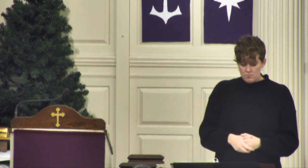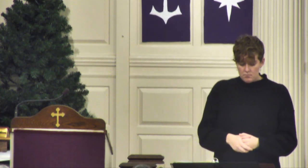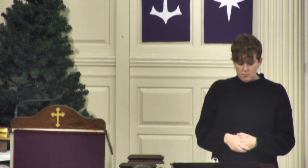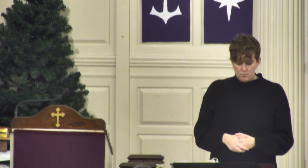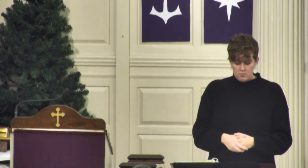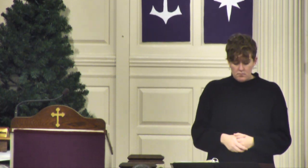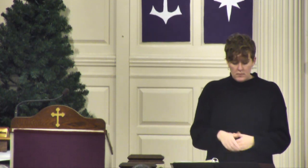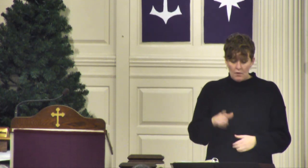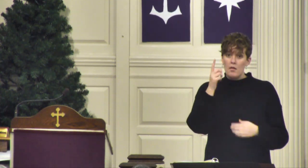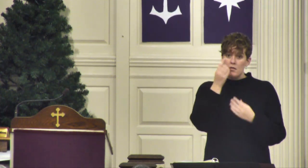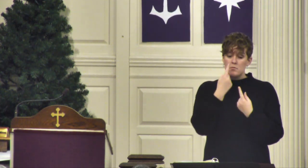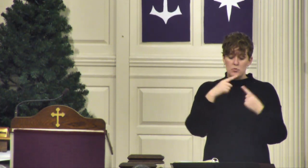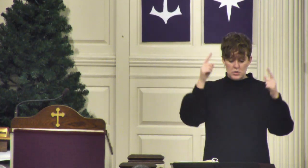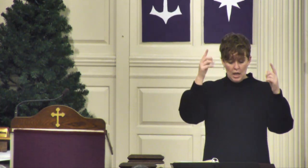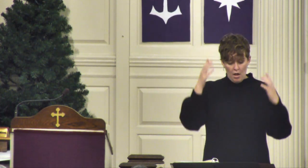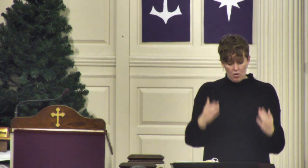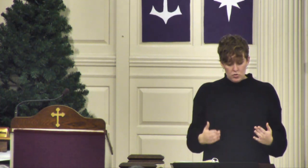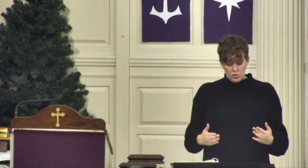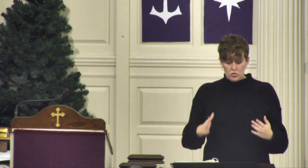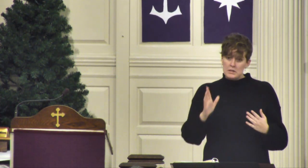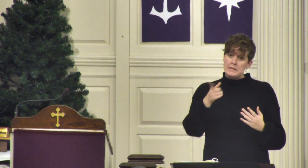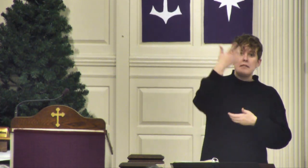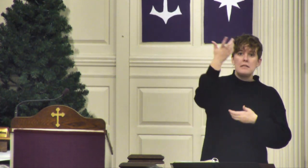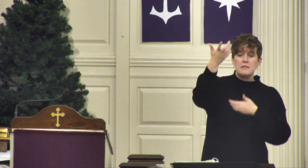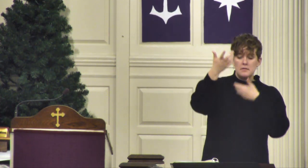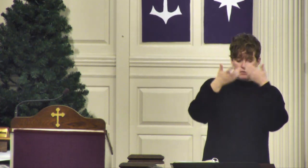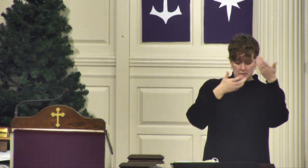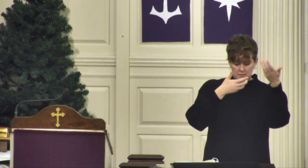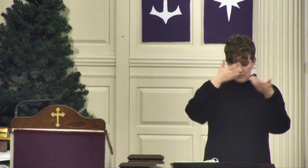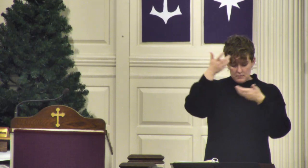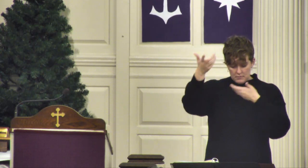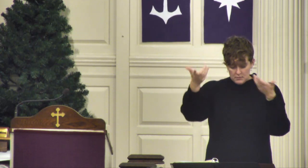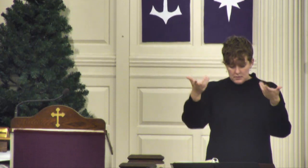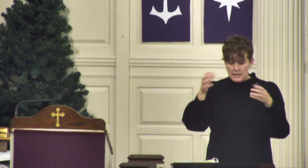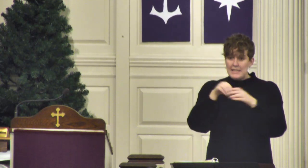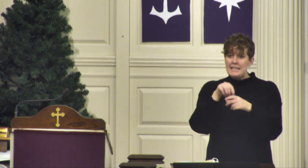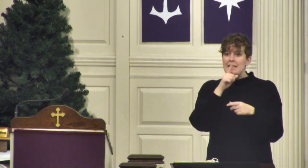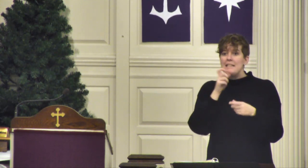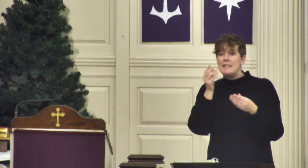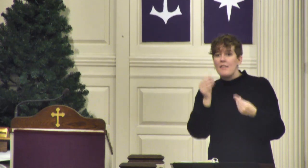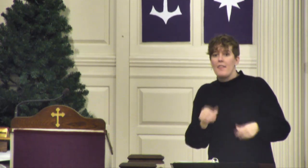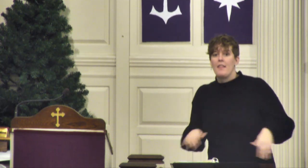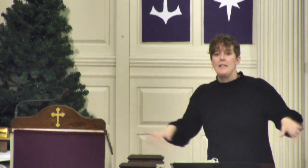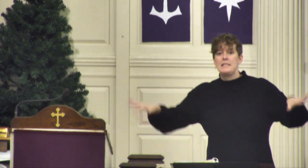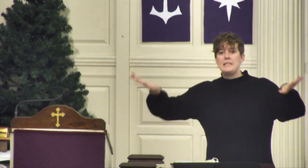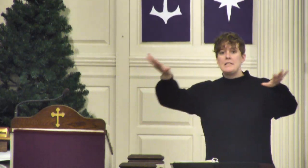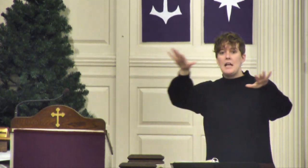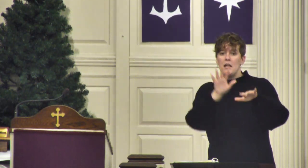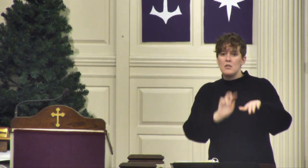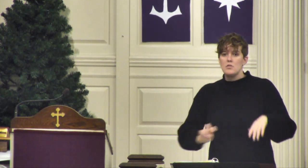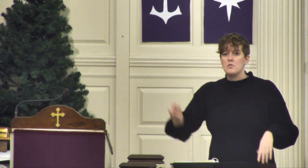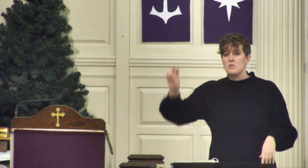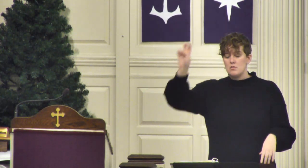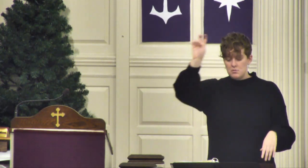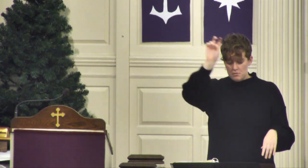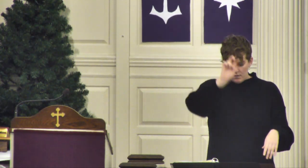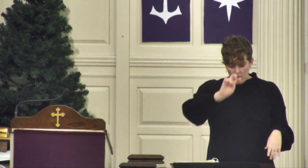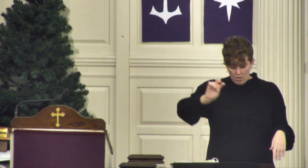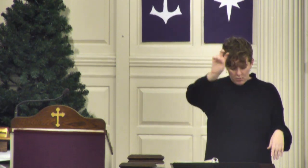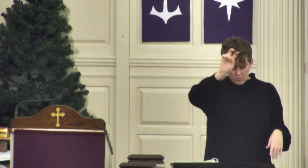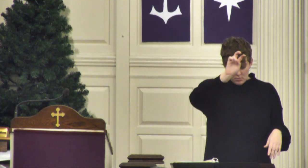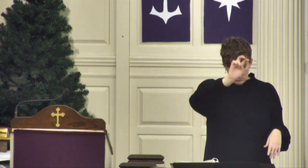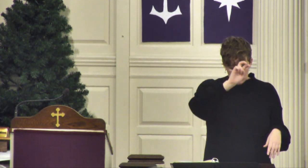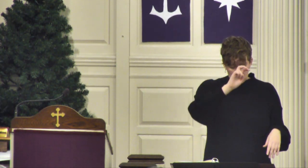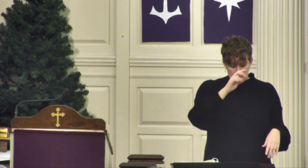over. For the herald's voice is crying in the desert